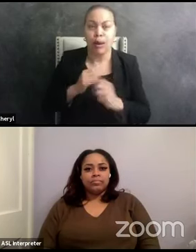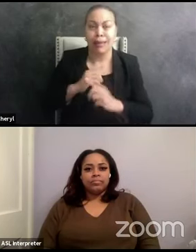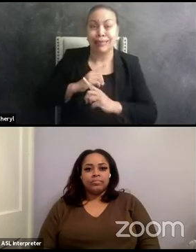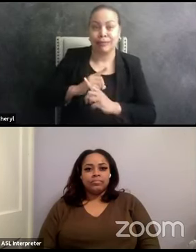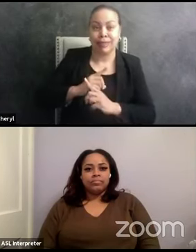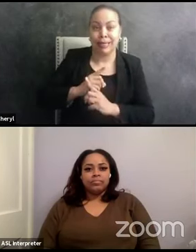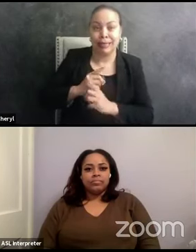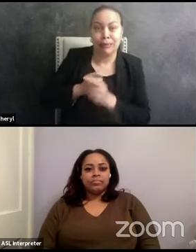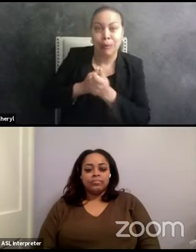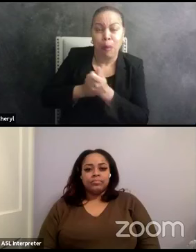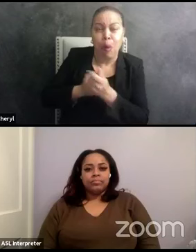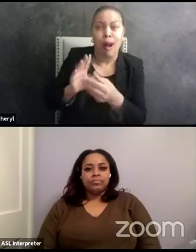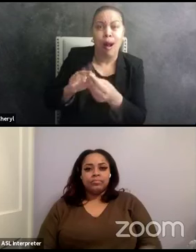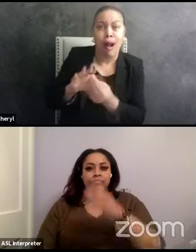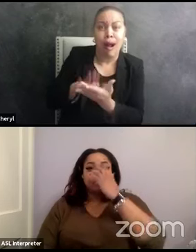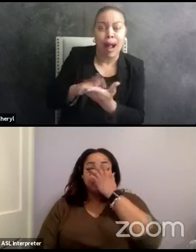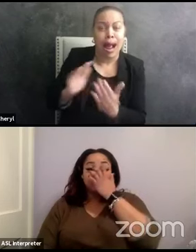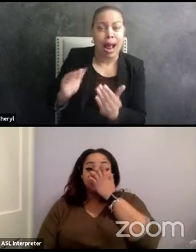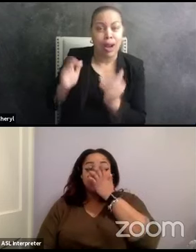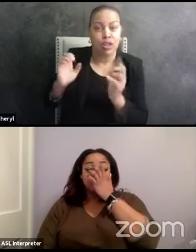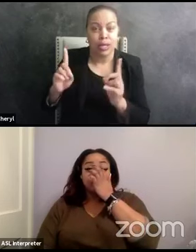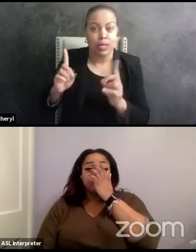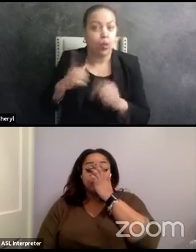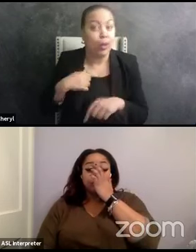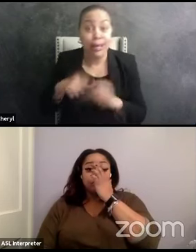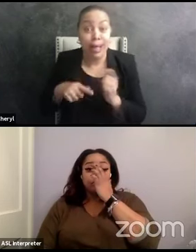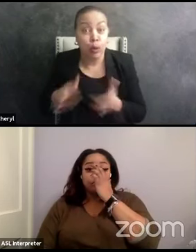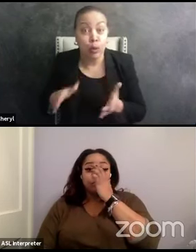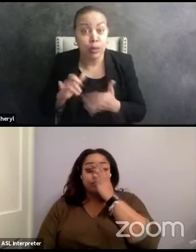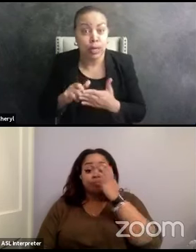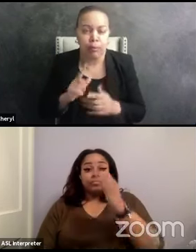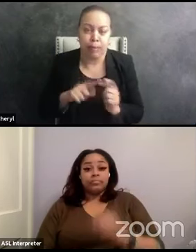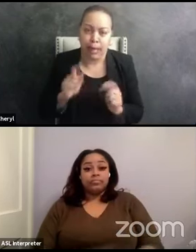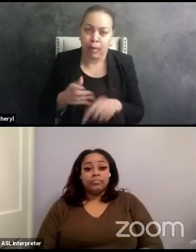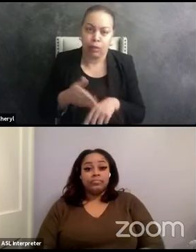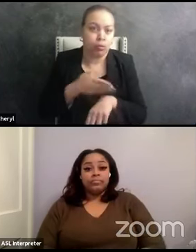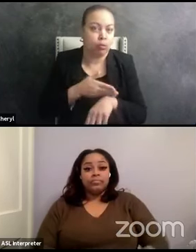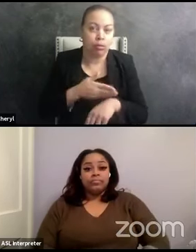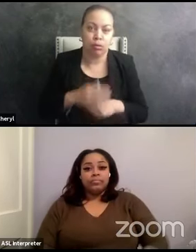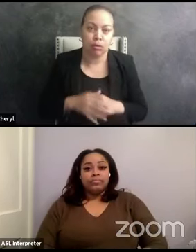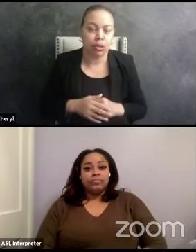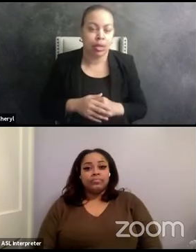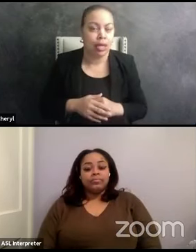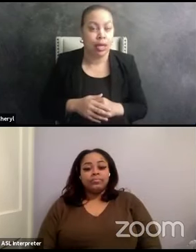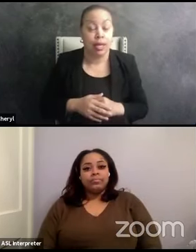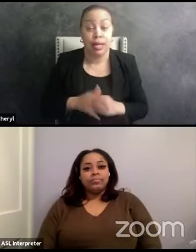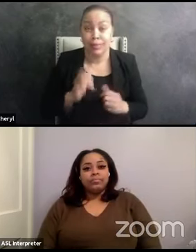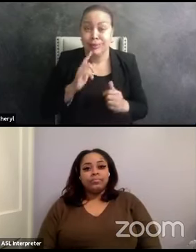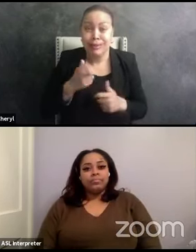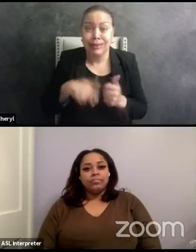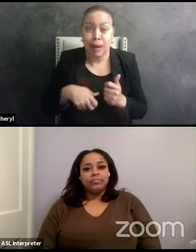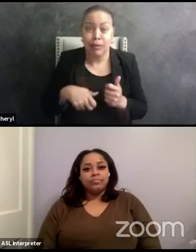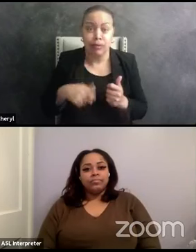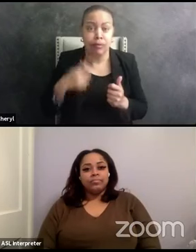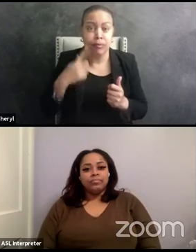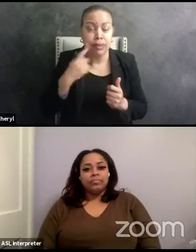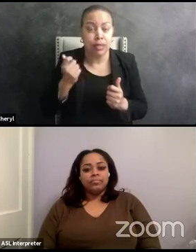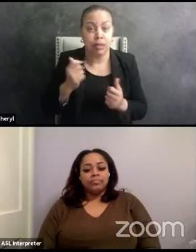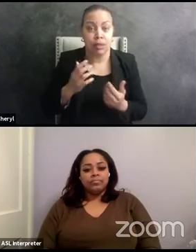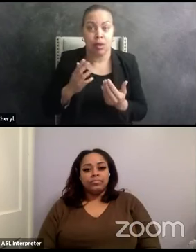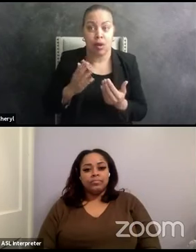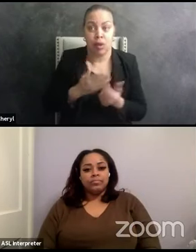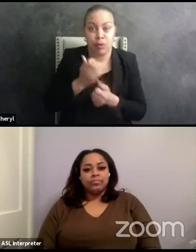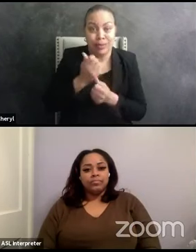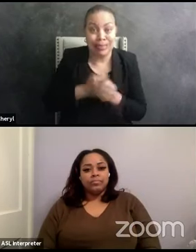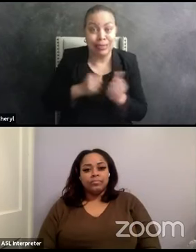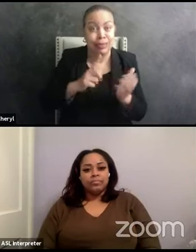We can't lose what we have, but it has to be made better. And so, it's a really tough bind to be in, where almost every critique